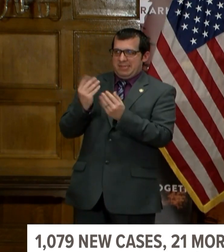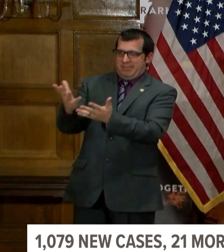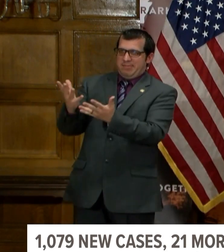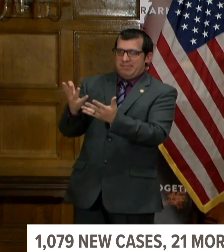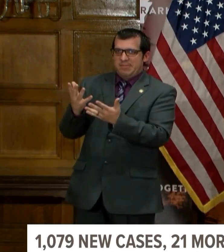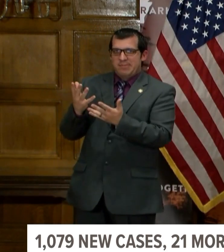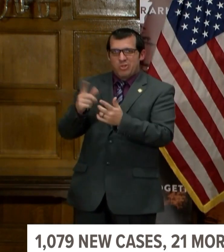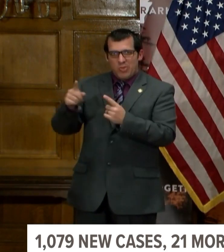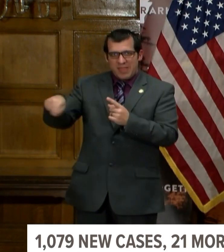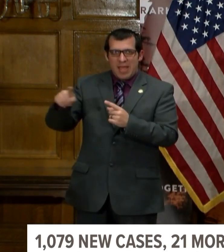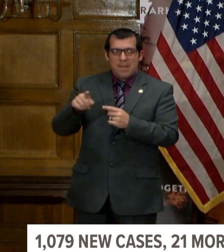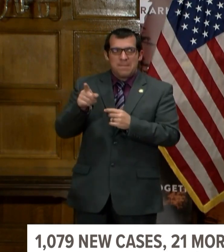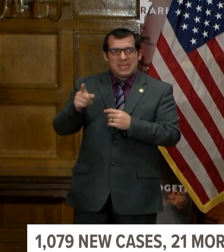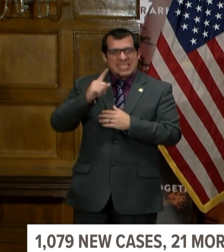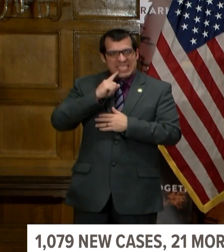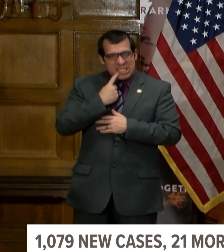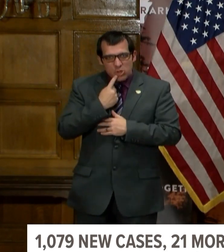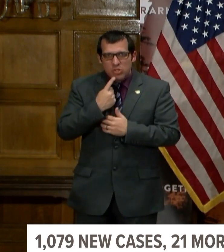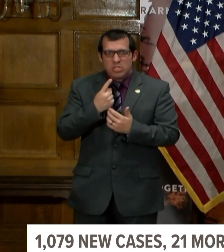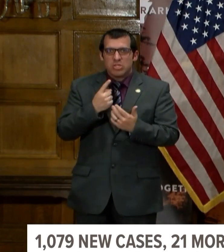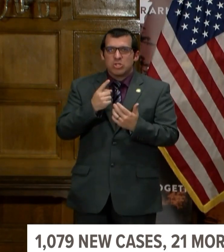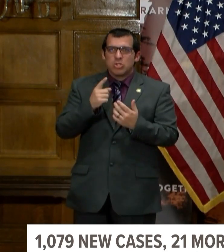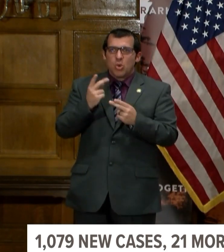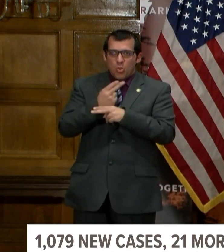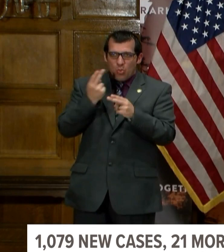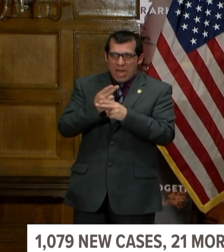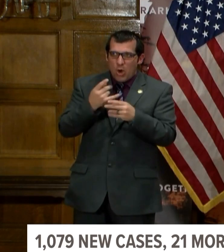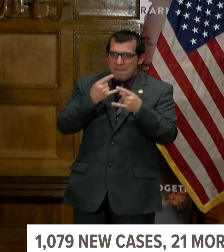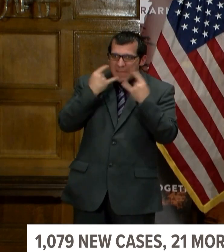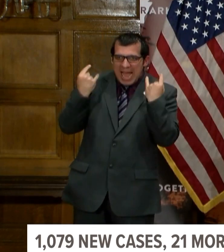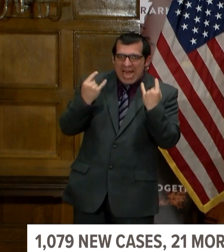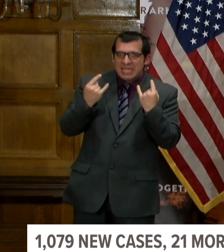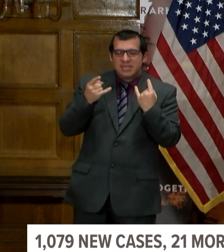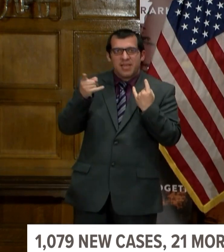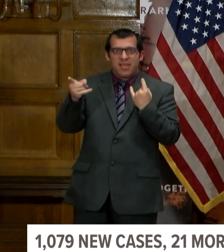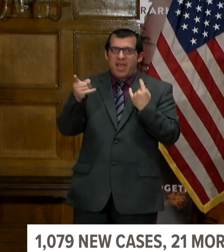Because take it seriously, wear a mask is not working.